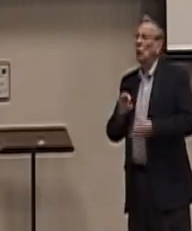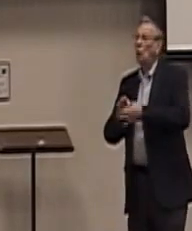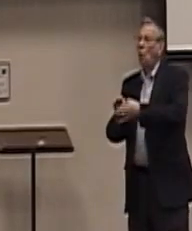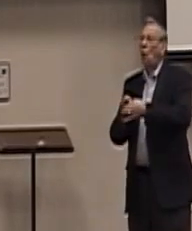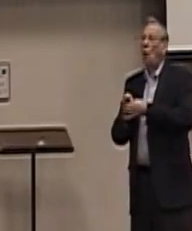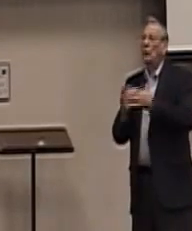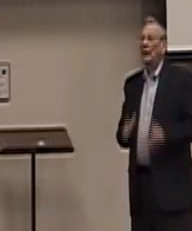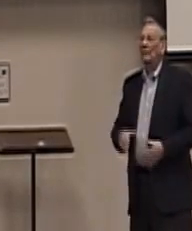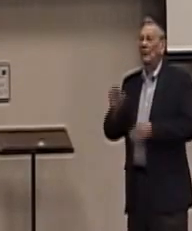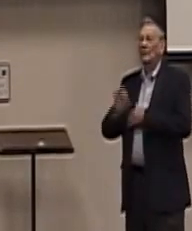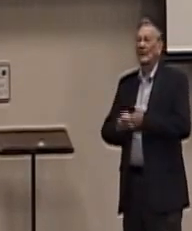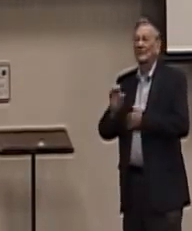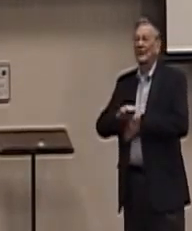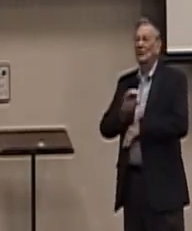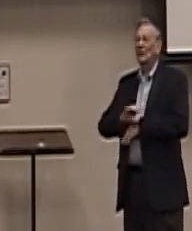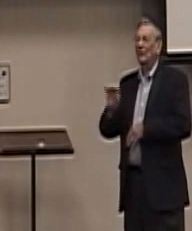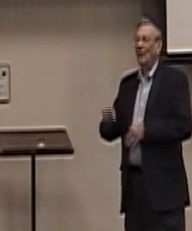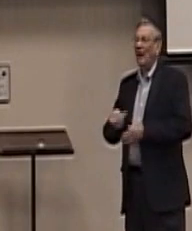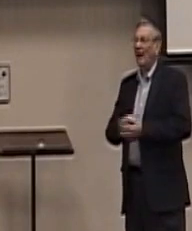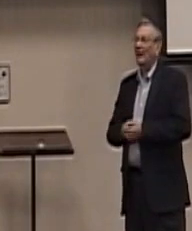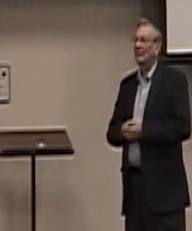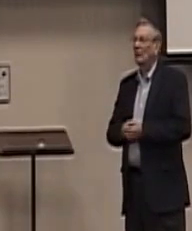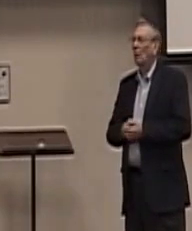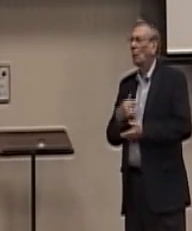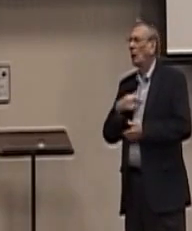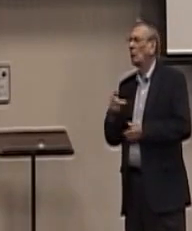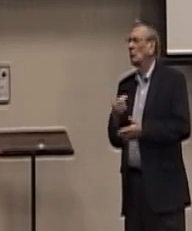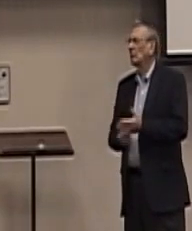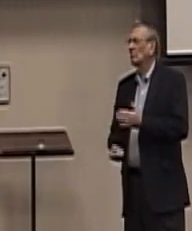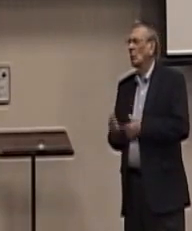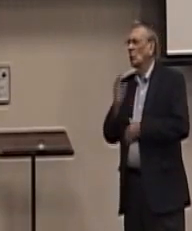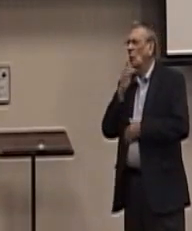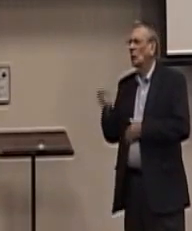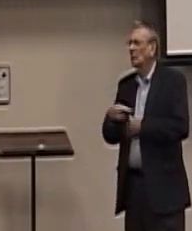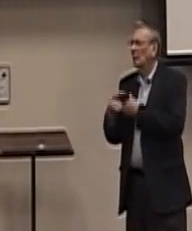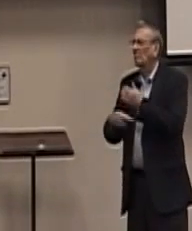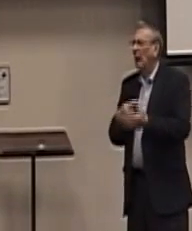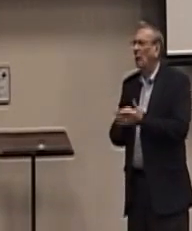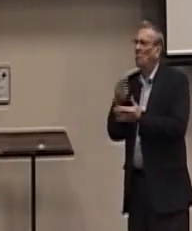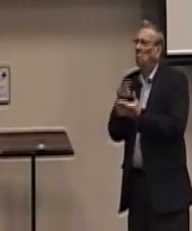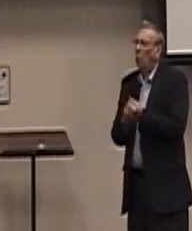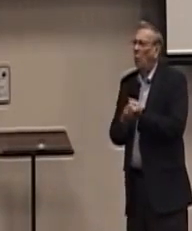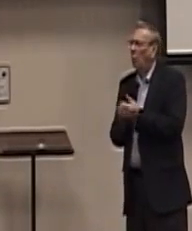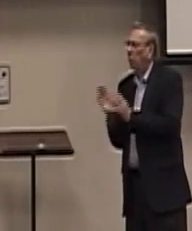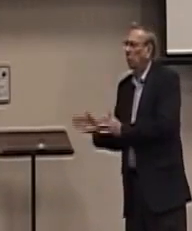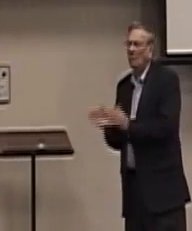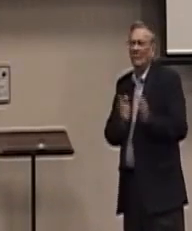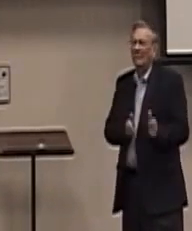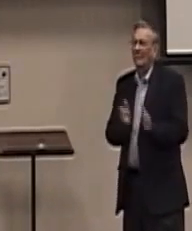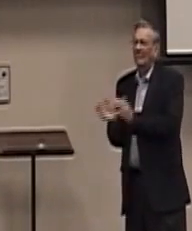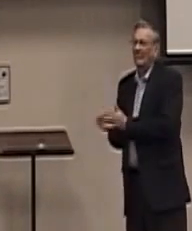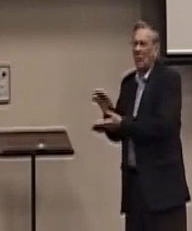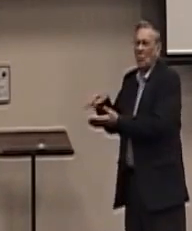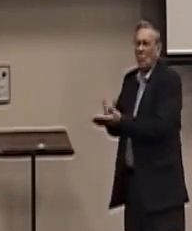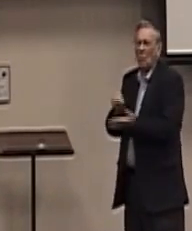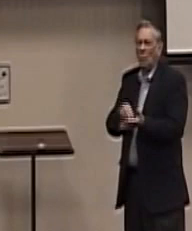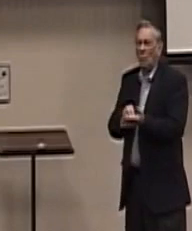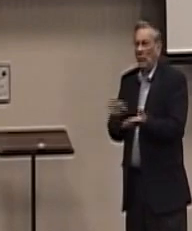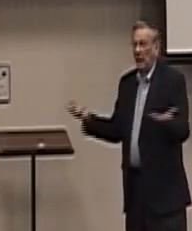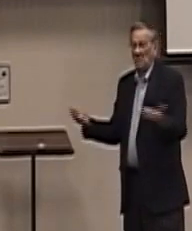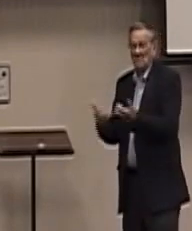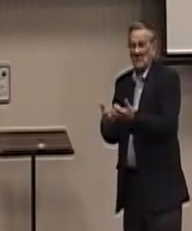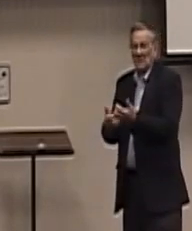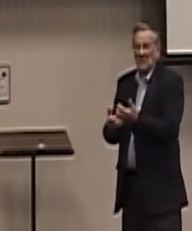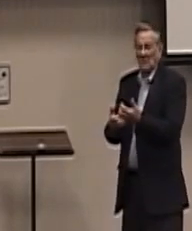for the Sunset Church of Christ. And so what I want to do this morning is talk to you a little bit about both of those roles, where they come together, where